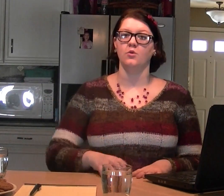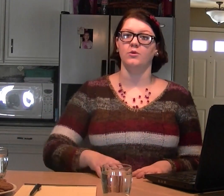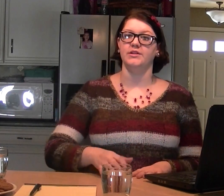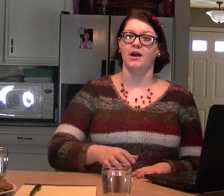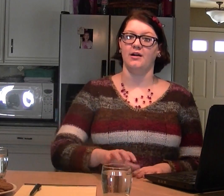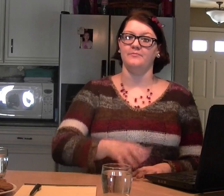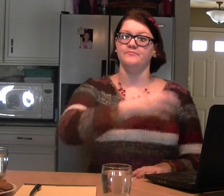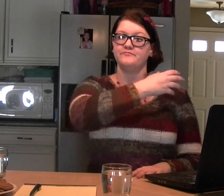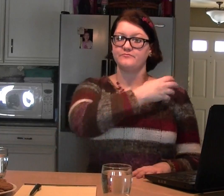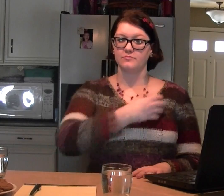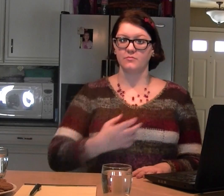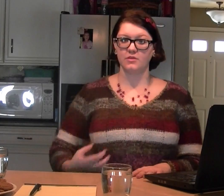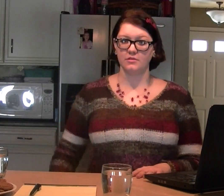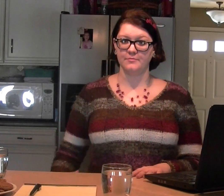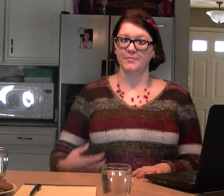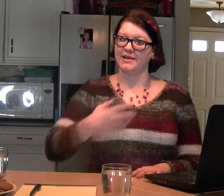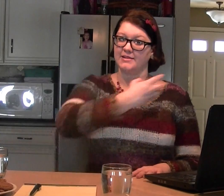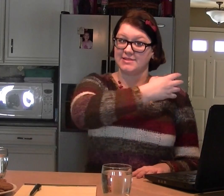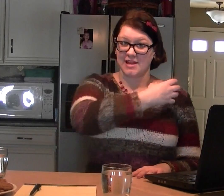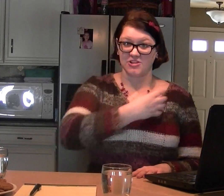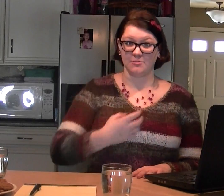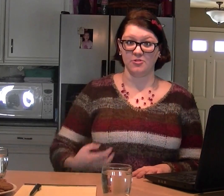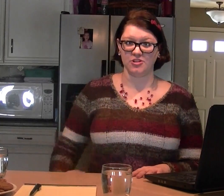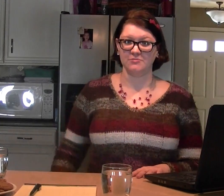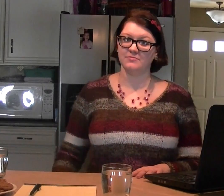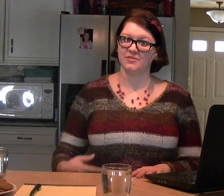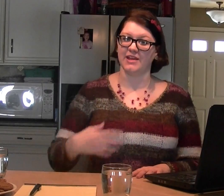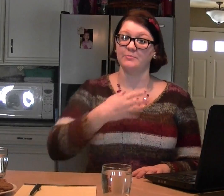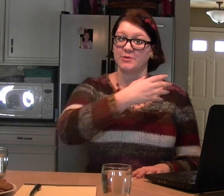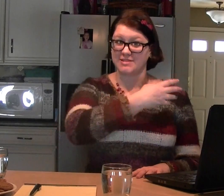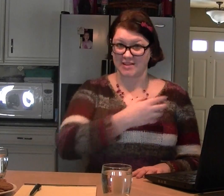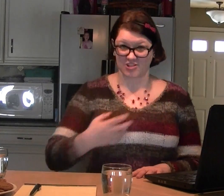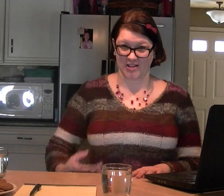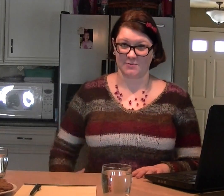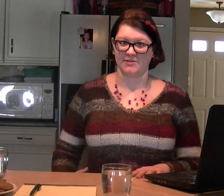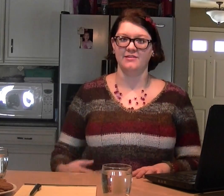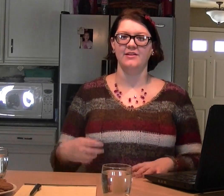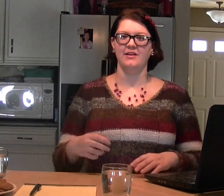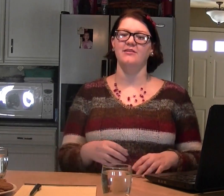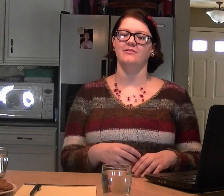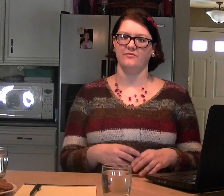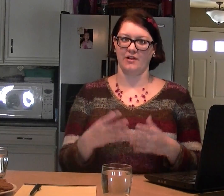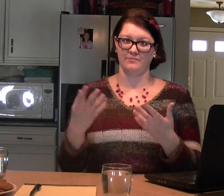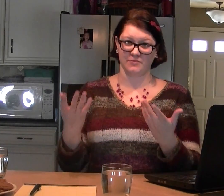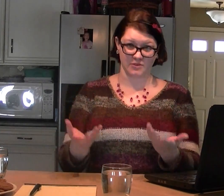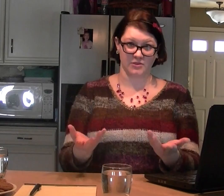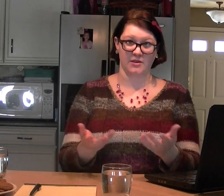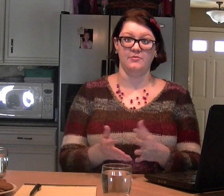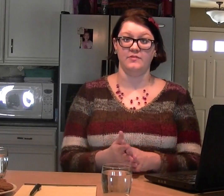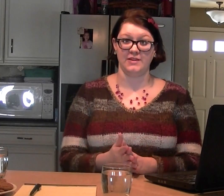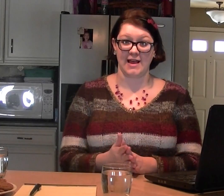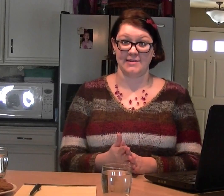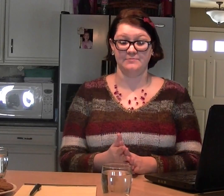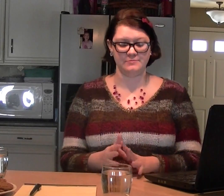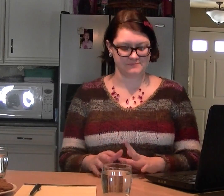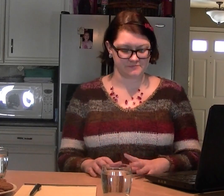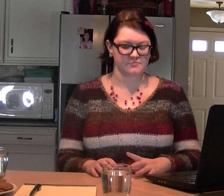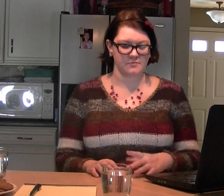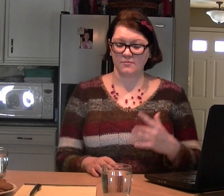would make a sash-like motion, like Princess Jasmine from the movie Aladdin.